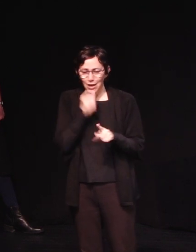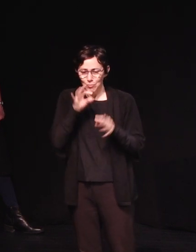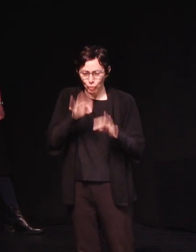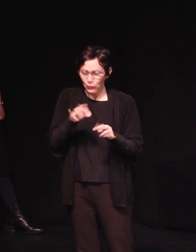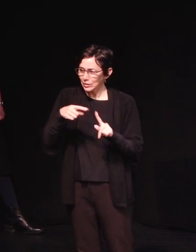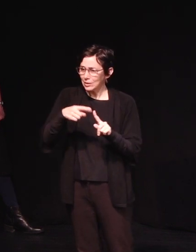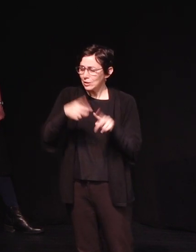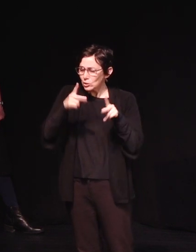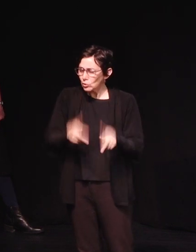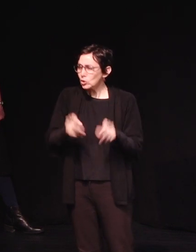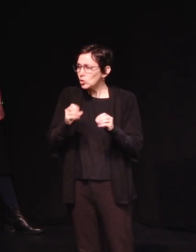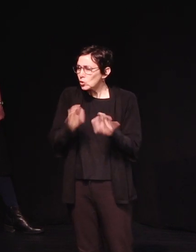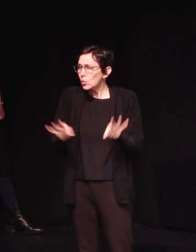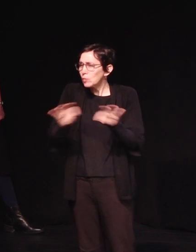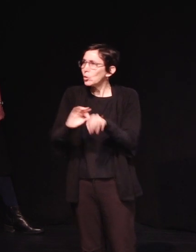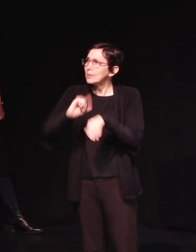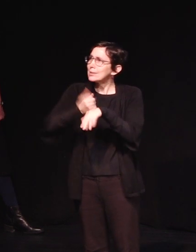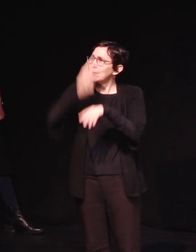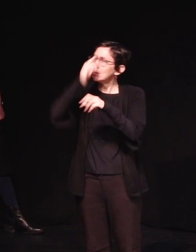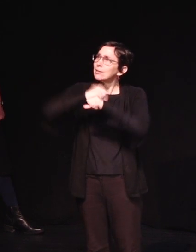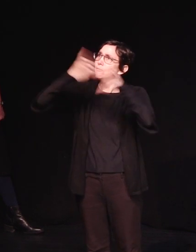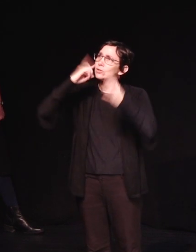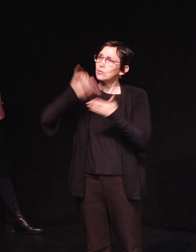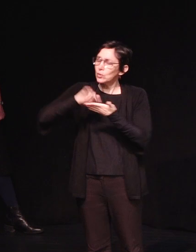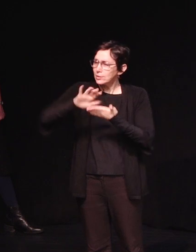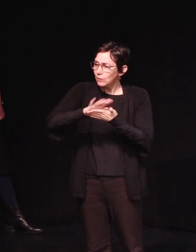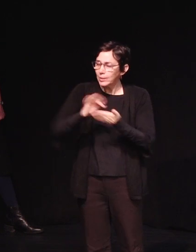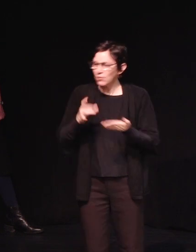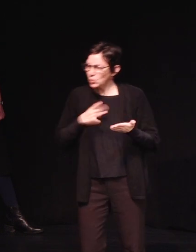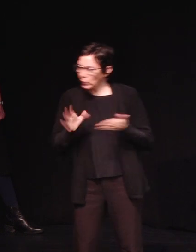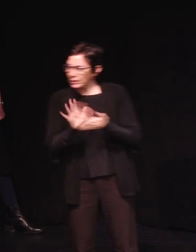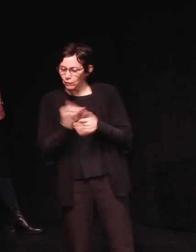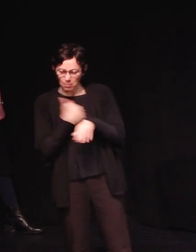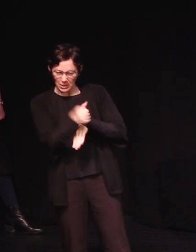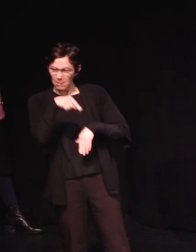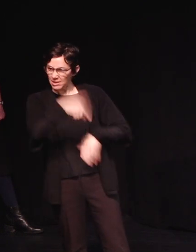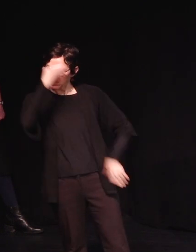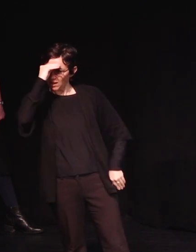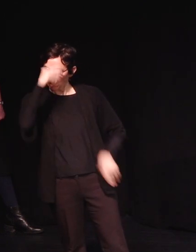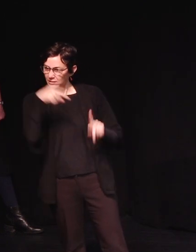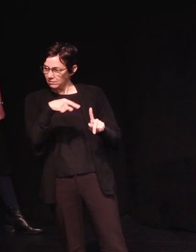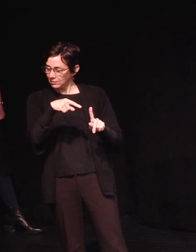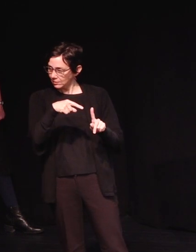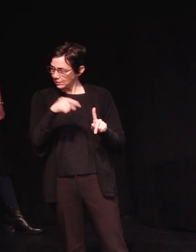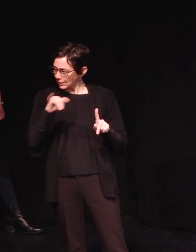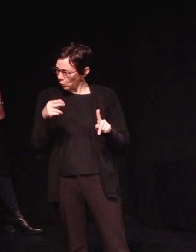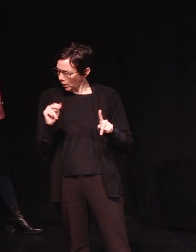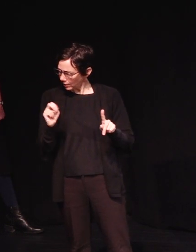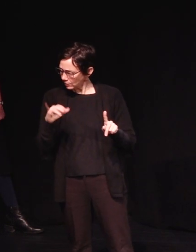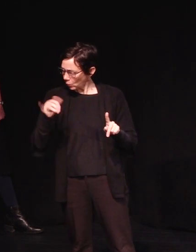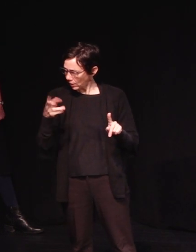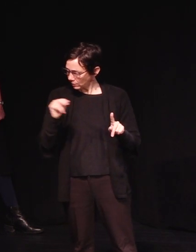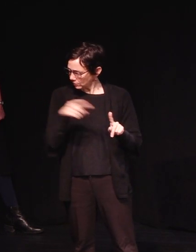really establishing the vision of this film. And if you don't like tonight's film, blame him. He is leads a program on